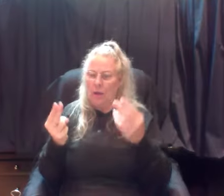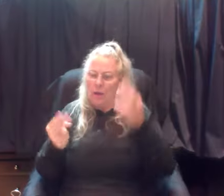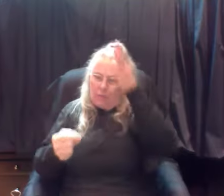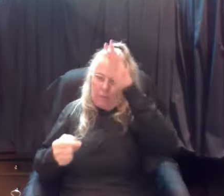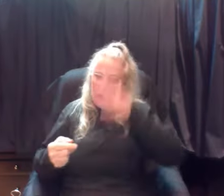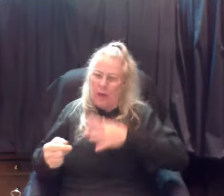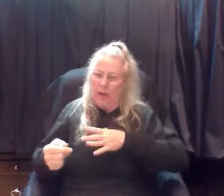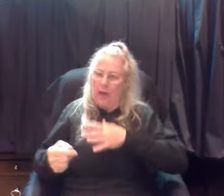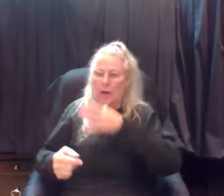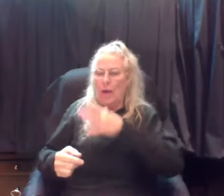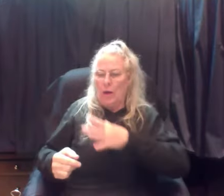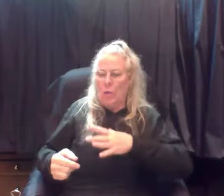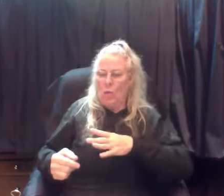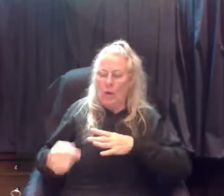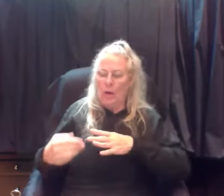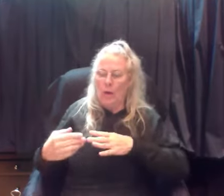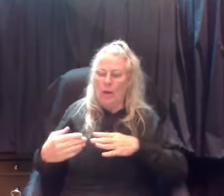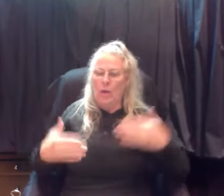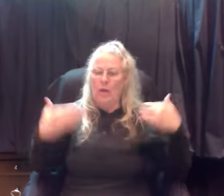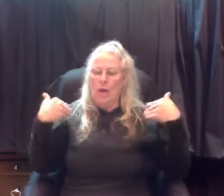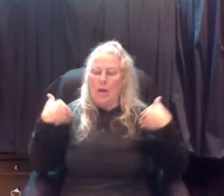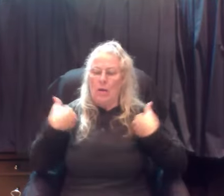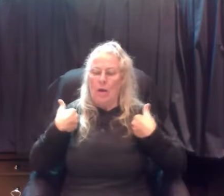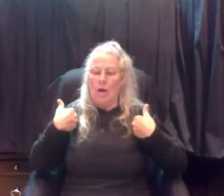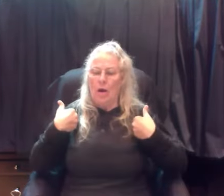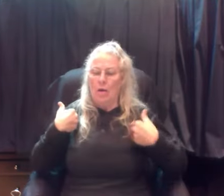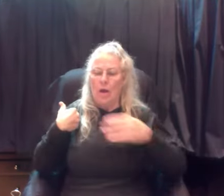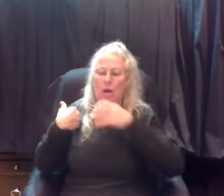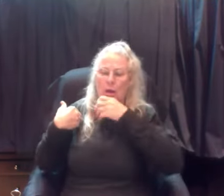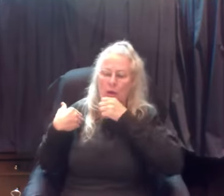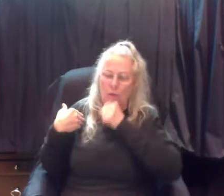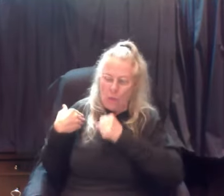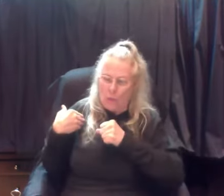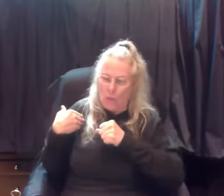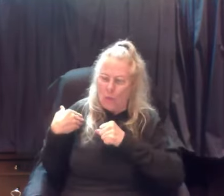Men and women, young and old,